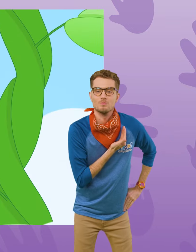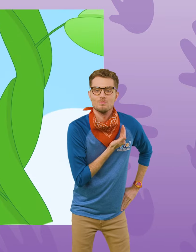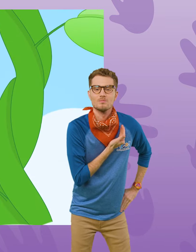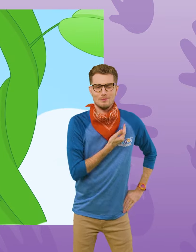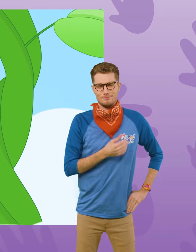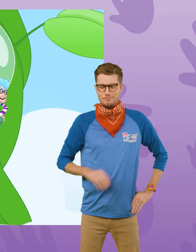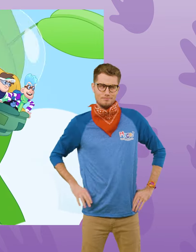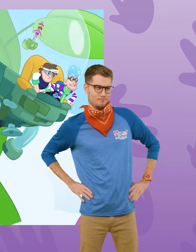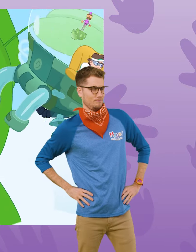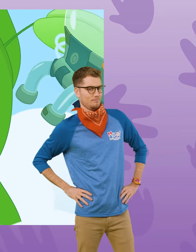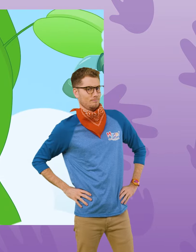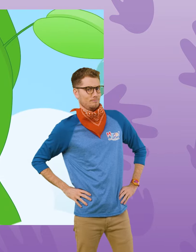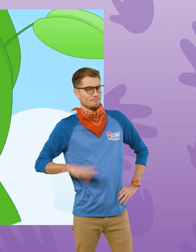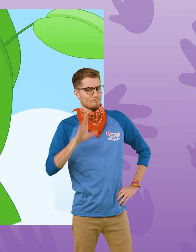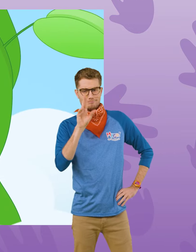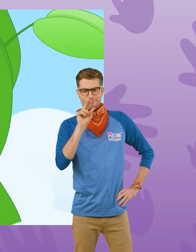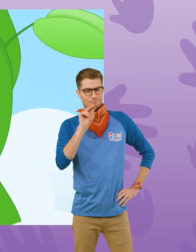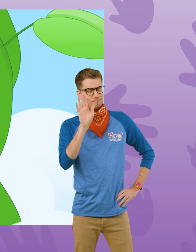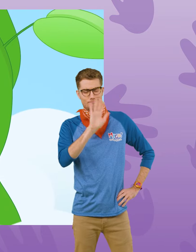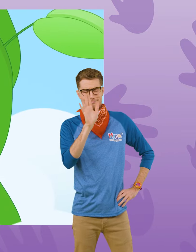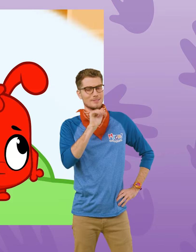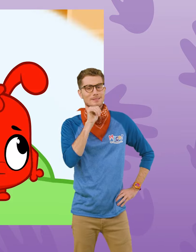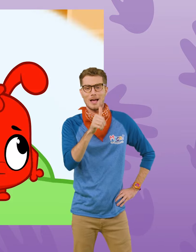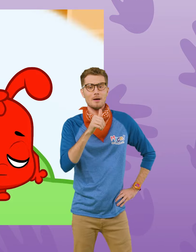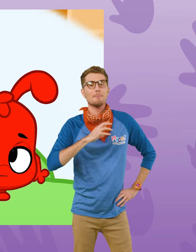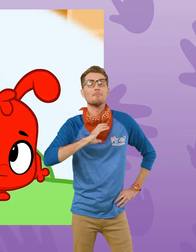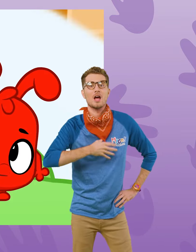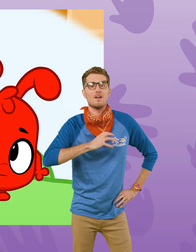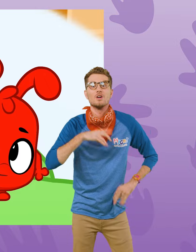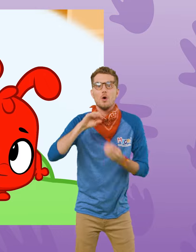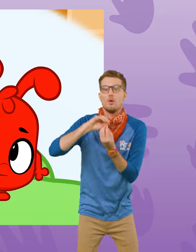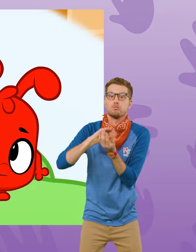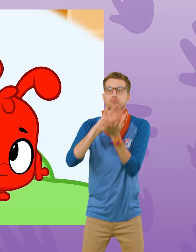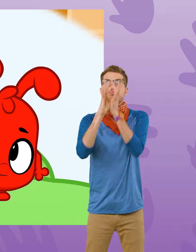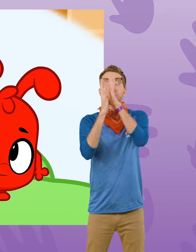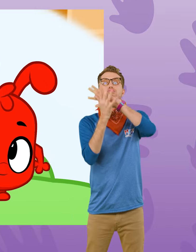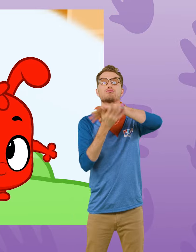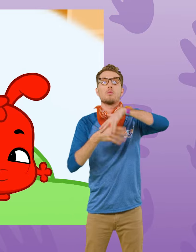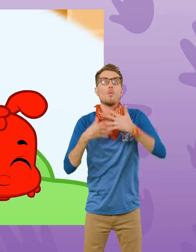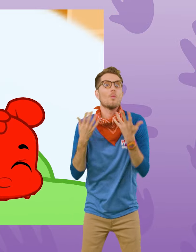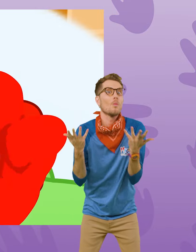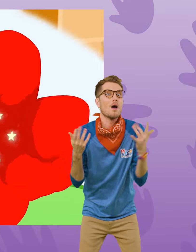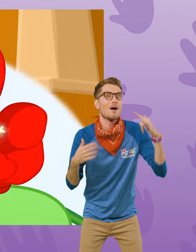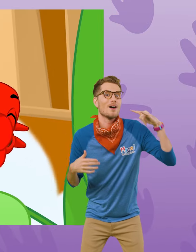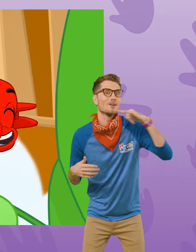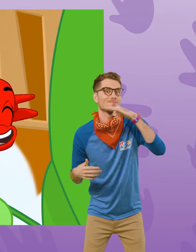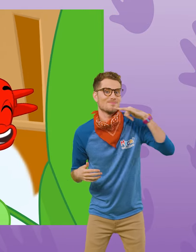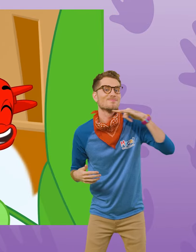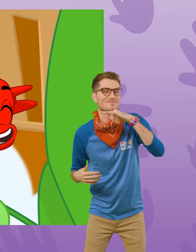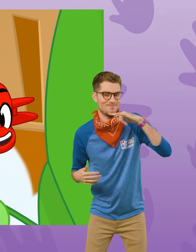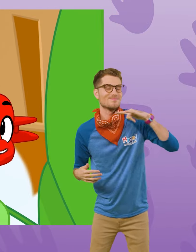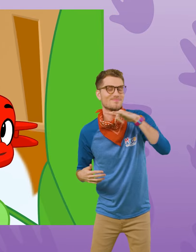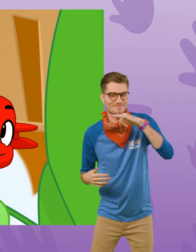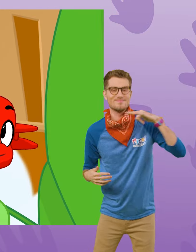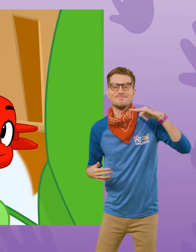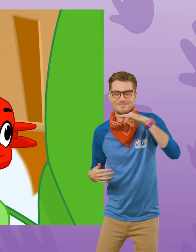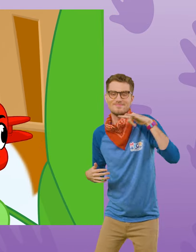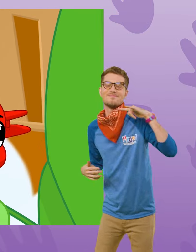it's ours. Oh, no, it isn't. Morphle, morph into an airplane.